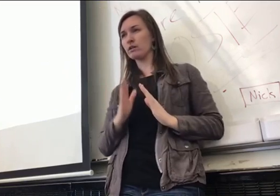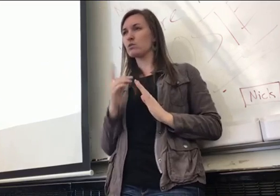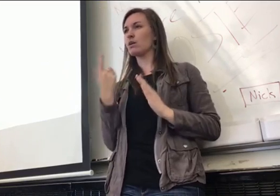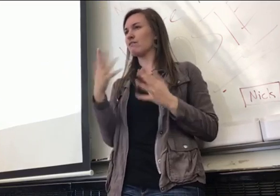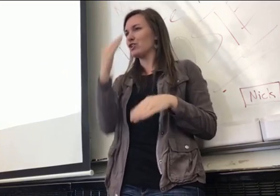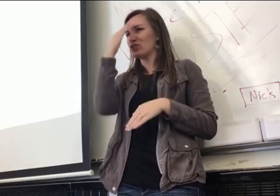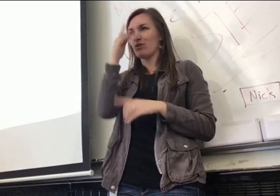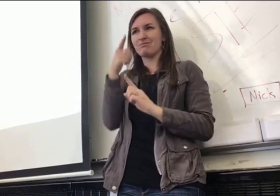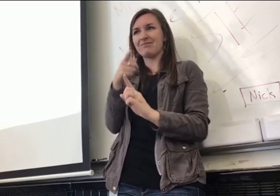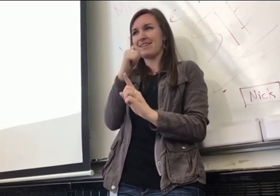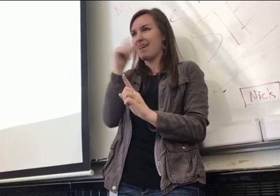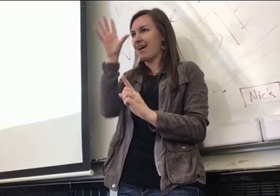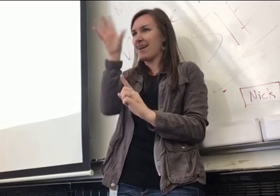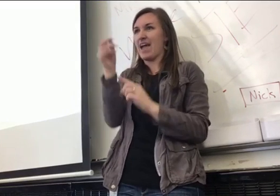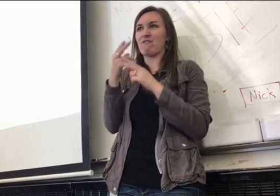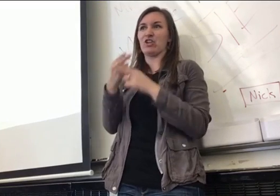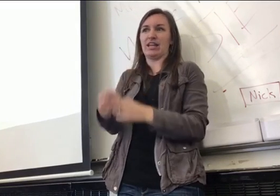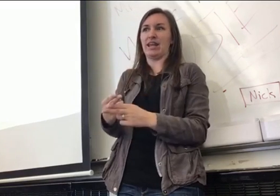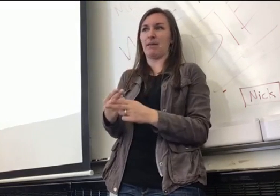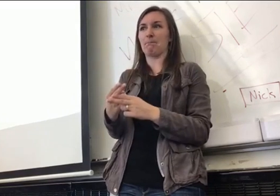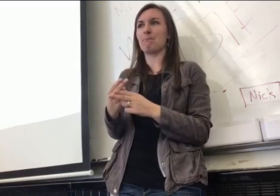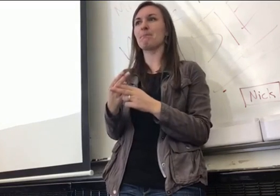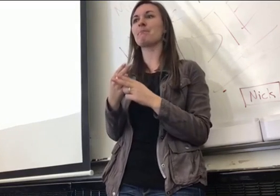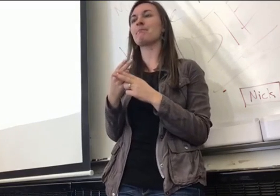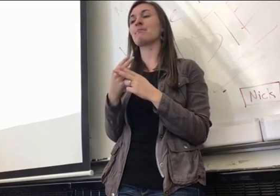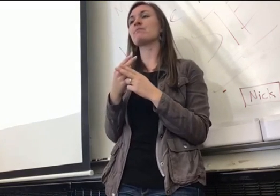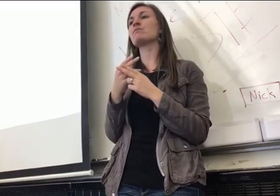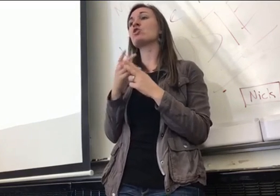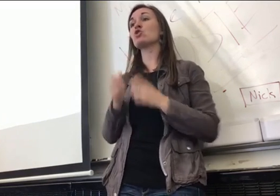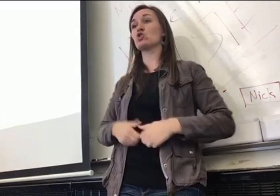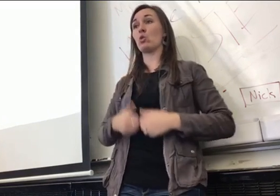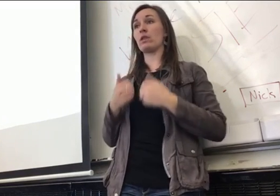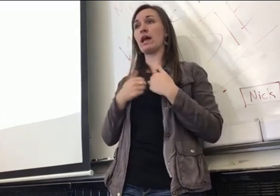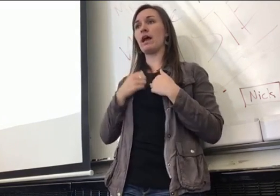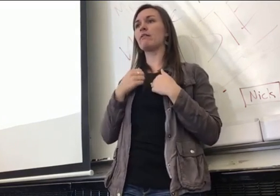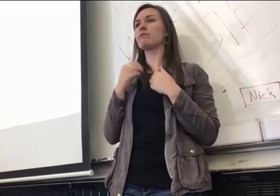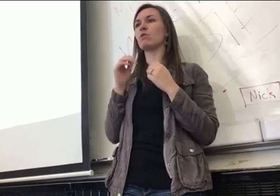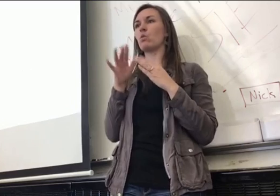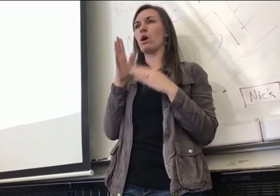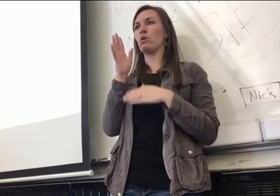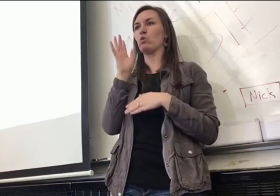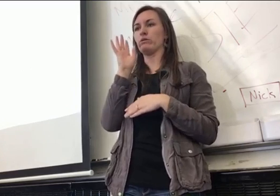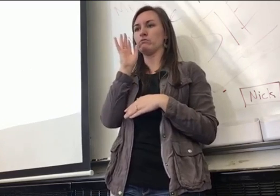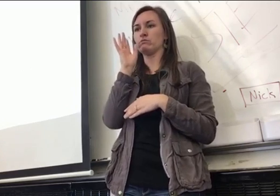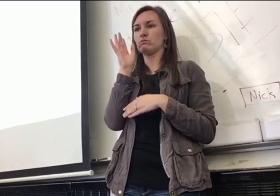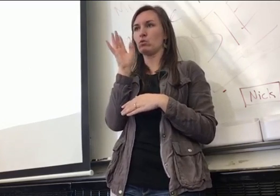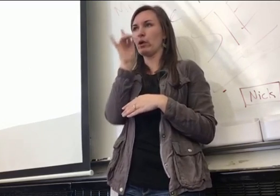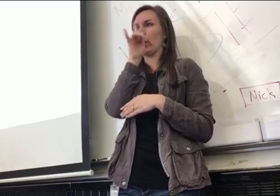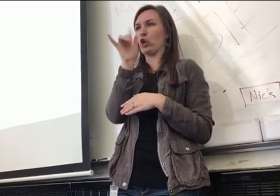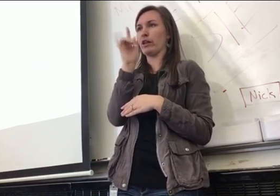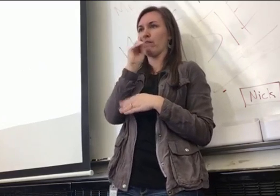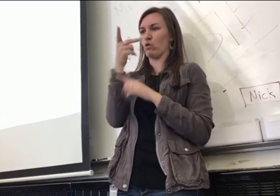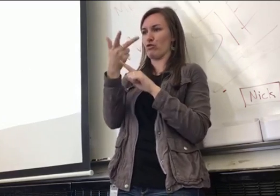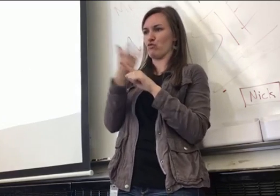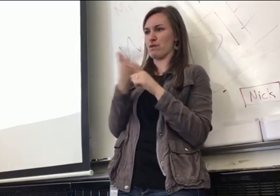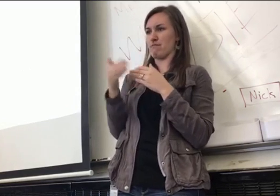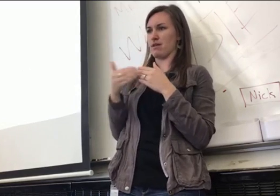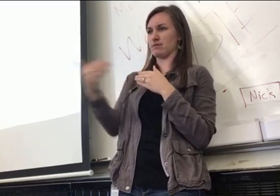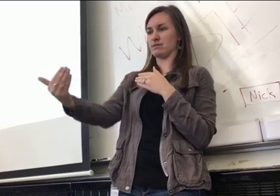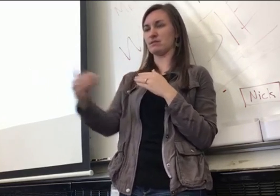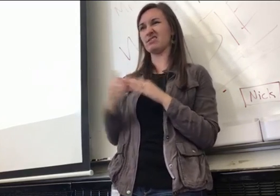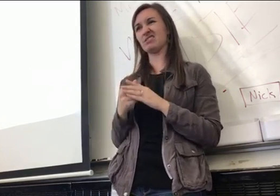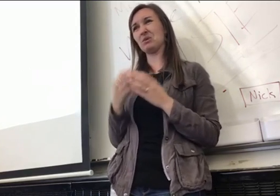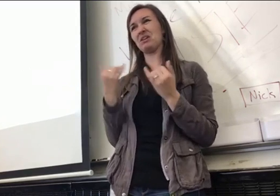that this isn't a European, right? But what would life really be like along these 3 months? Let's go ahead and let's get to the gruesome